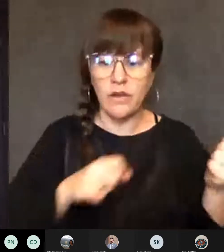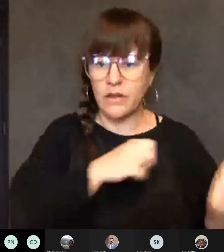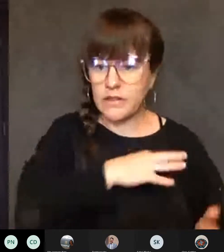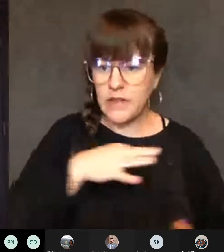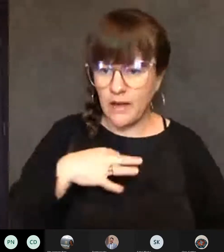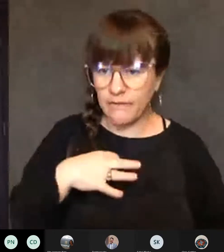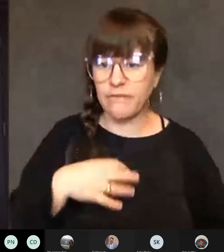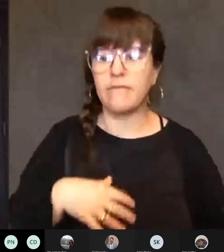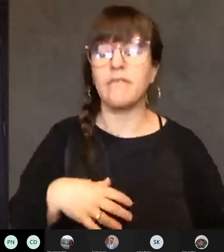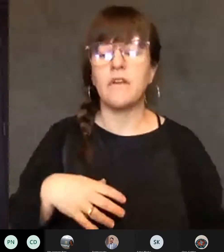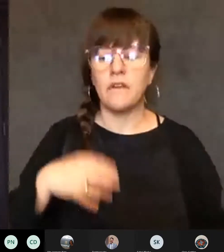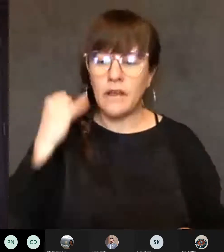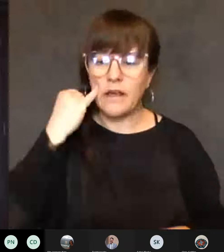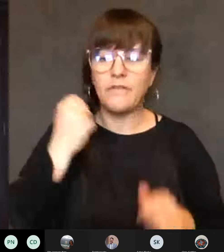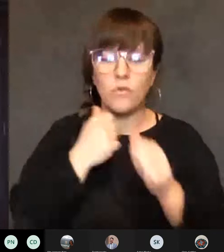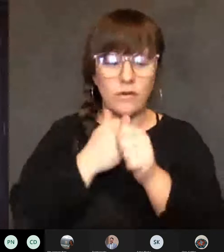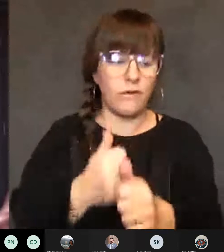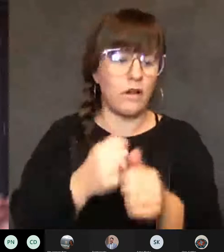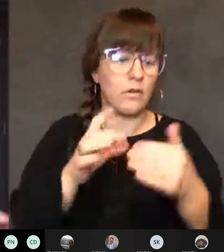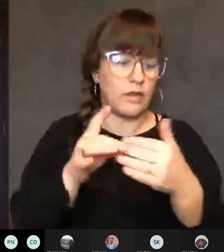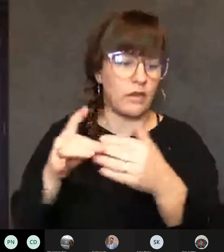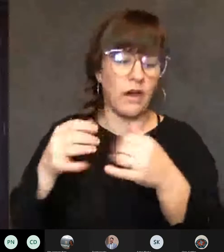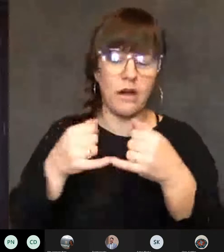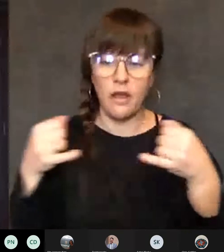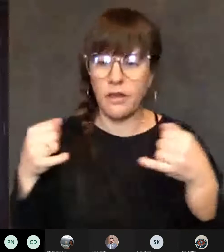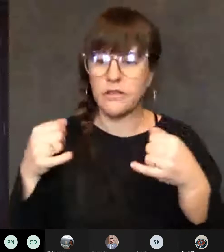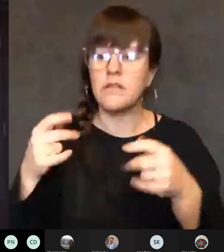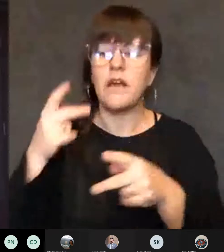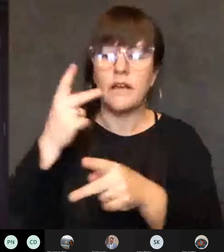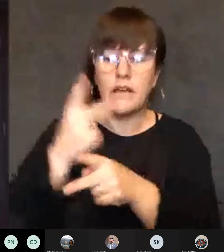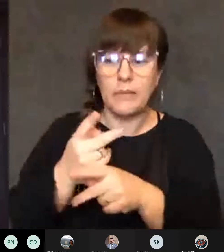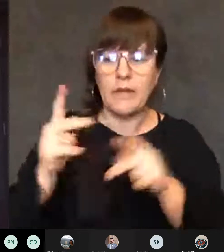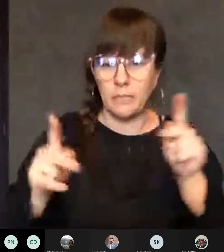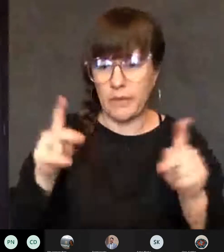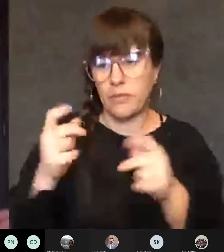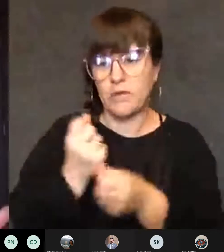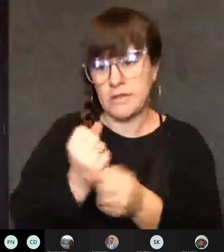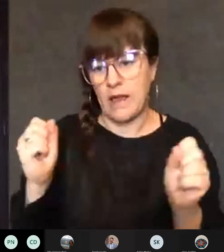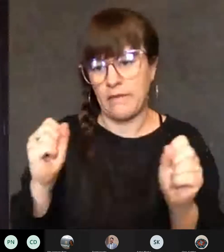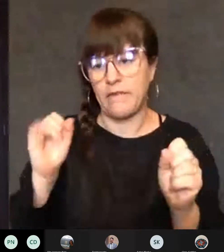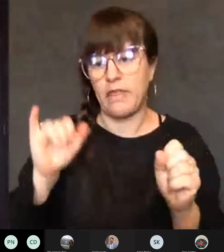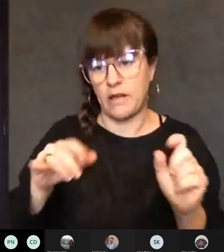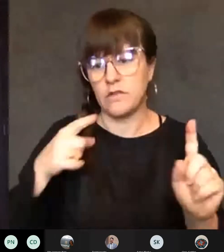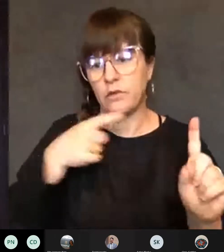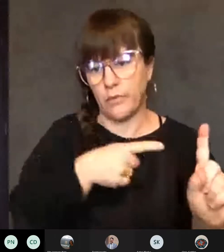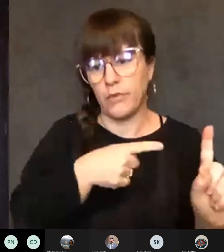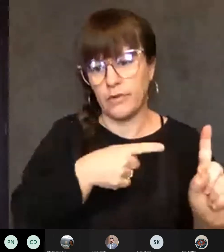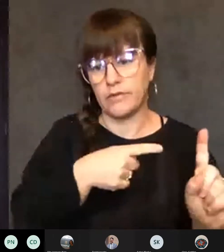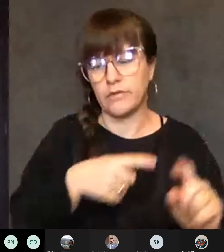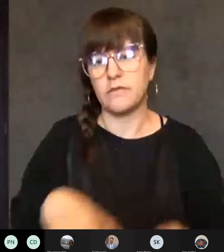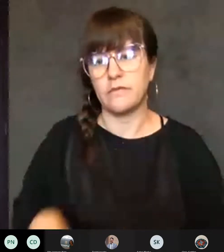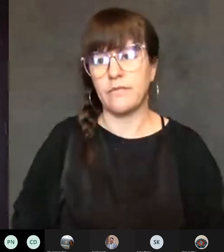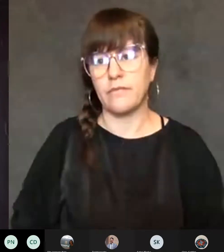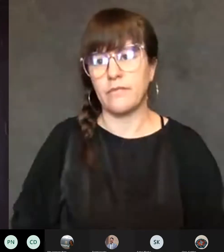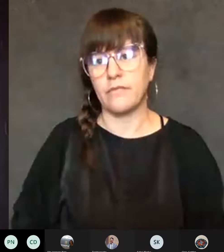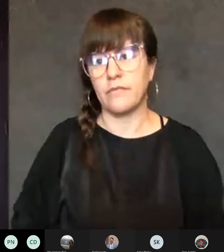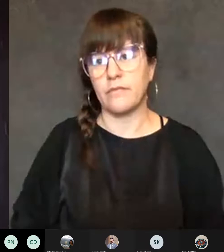we're following guidelines and keeping people safe. This is being done other